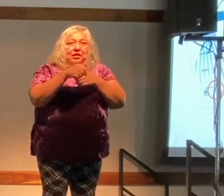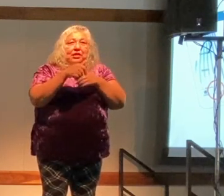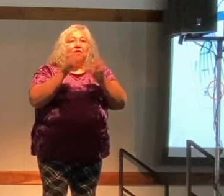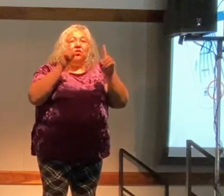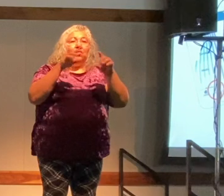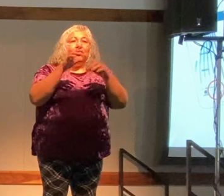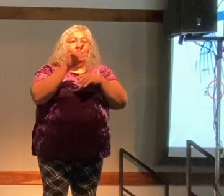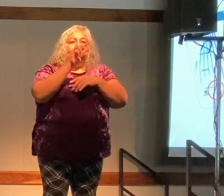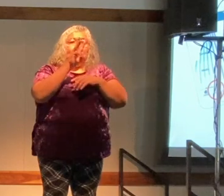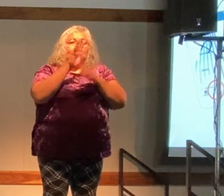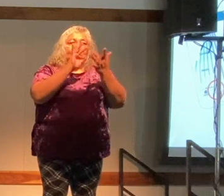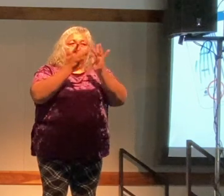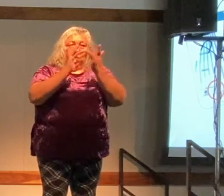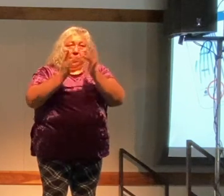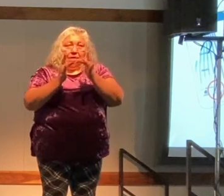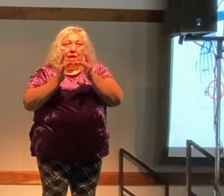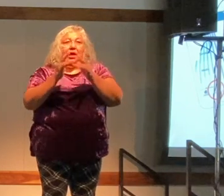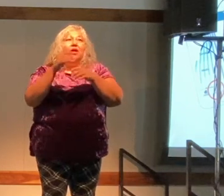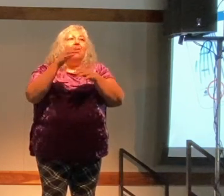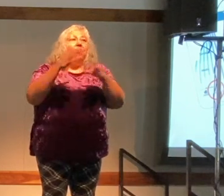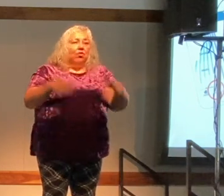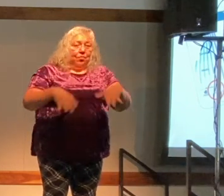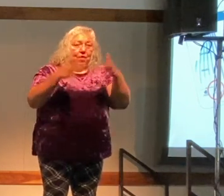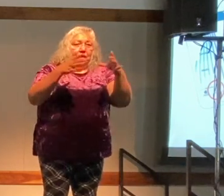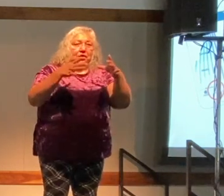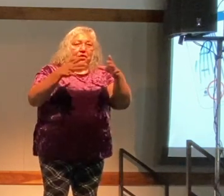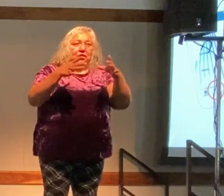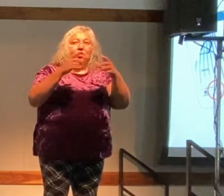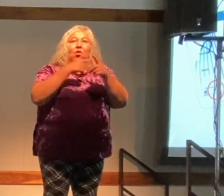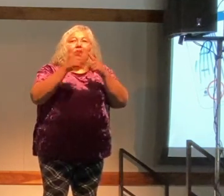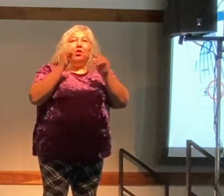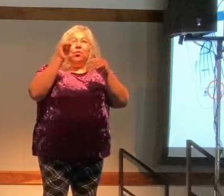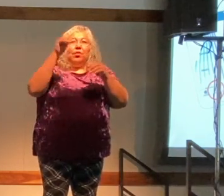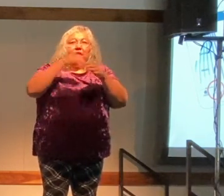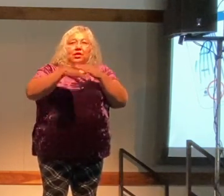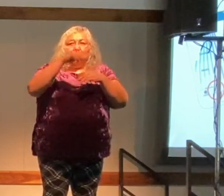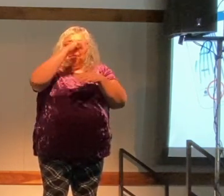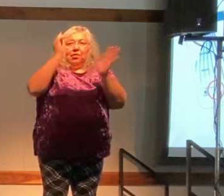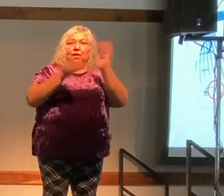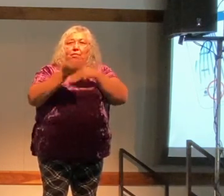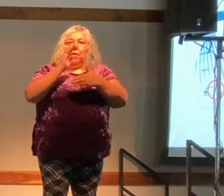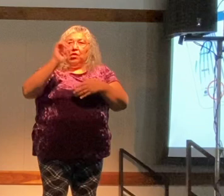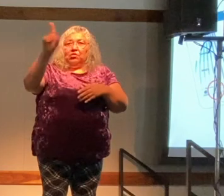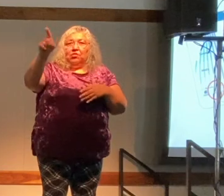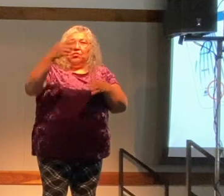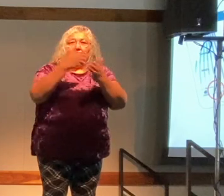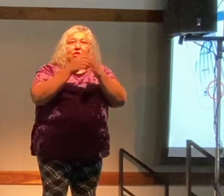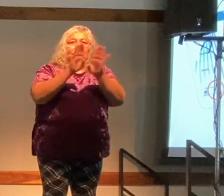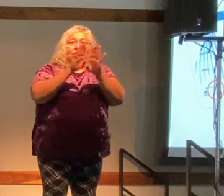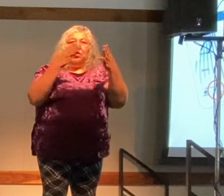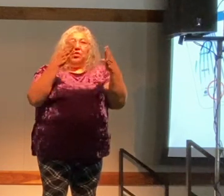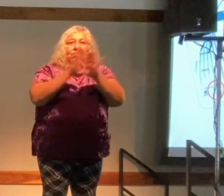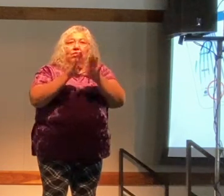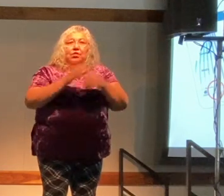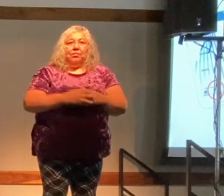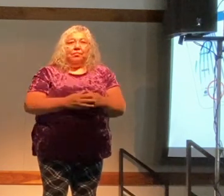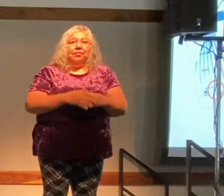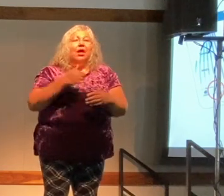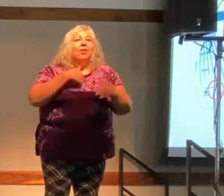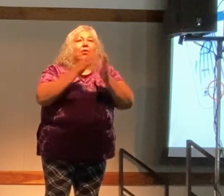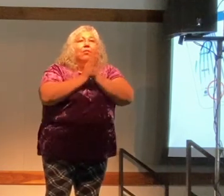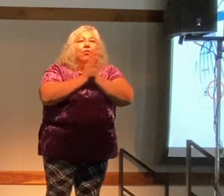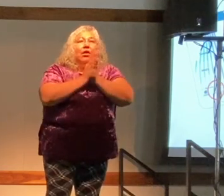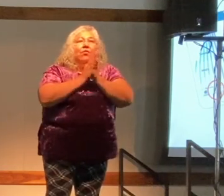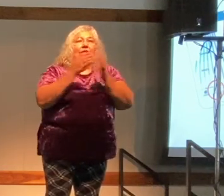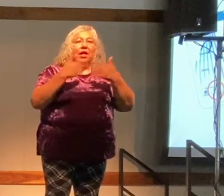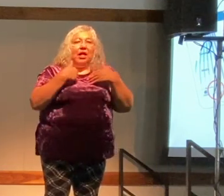website. You can put it in the buckets as the ushers come around, or you can put it in that little black box over by the door. I'm going to pray and then